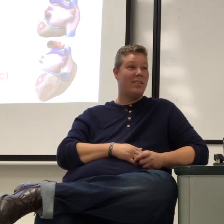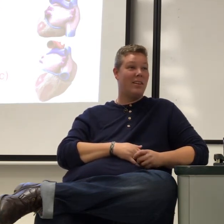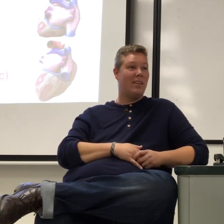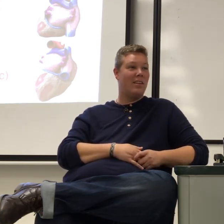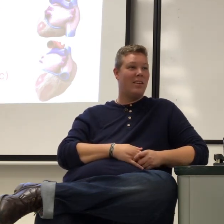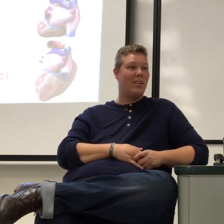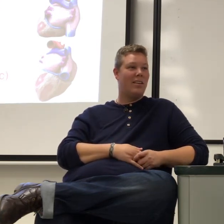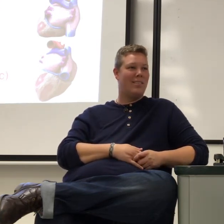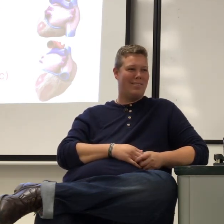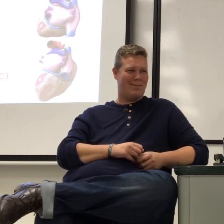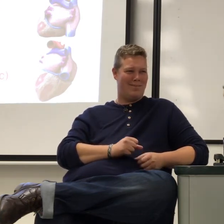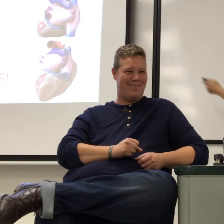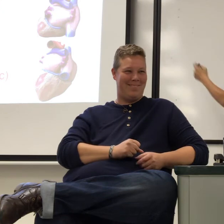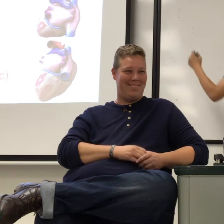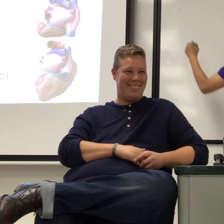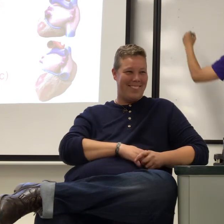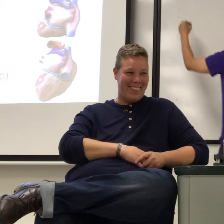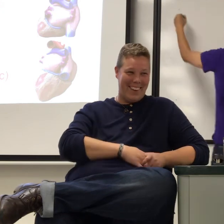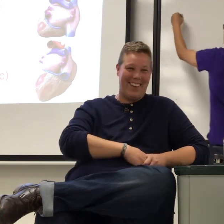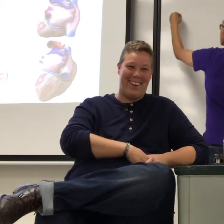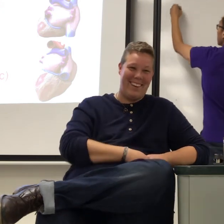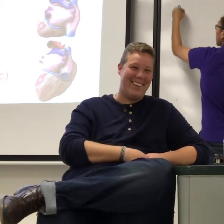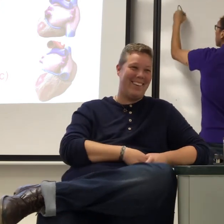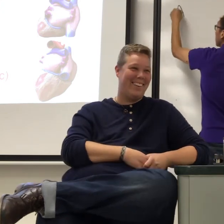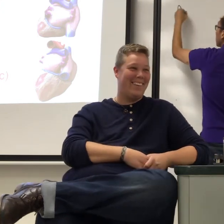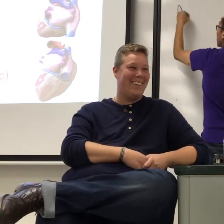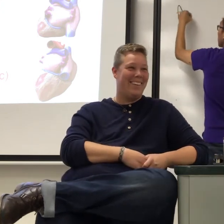Start with the anterior surface.